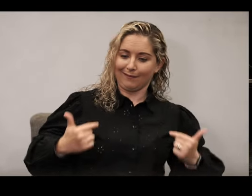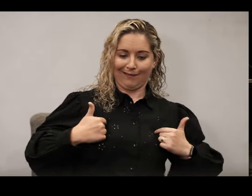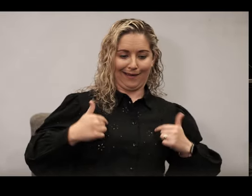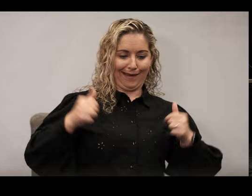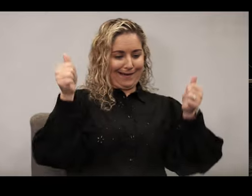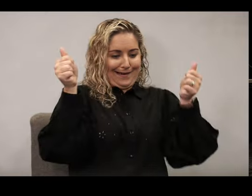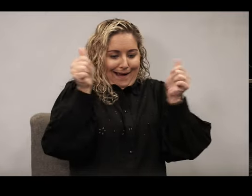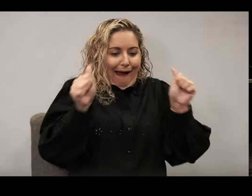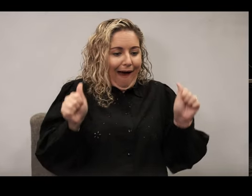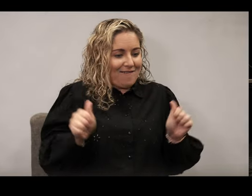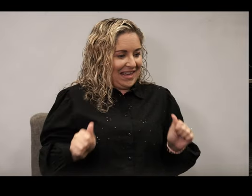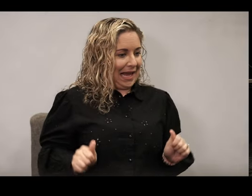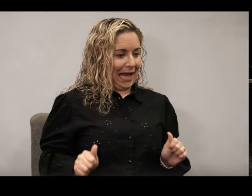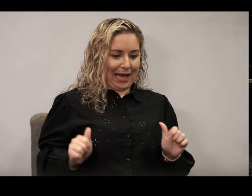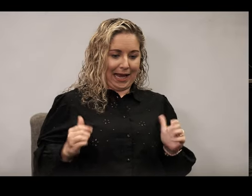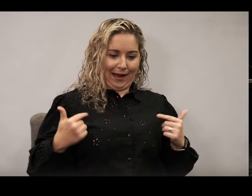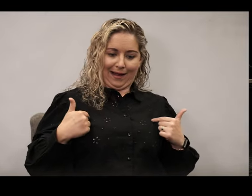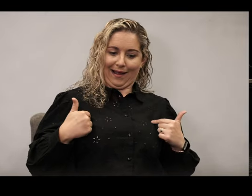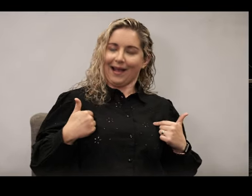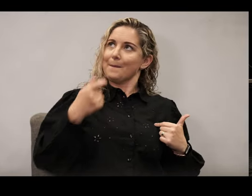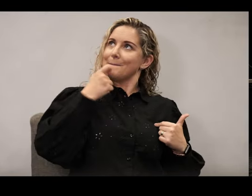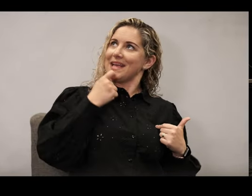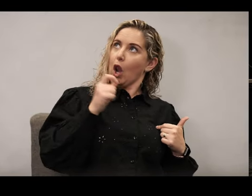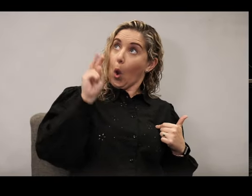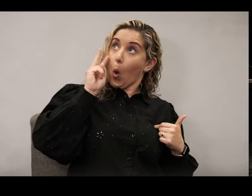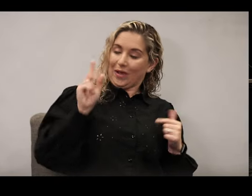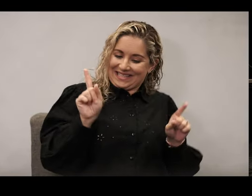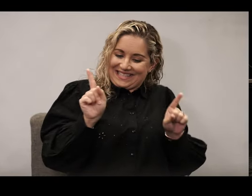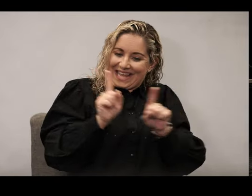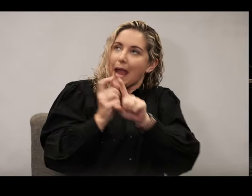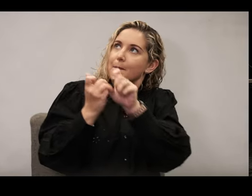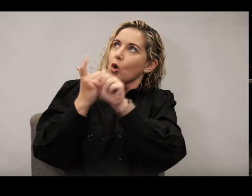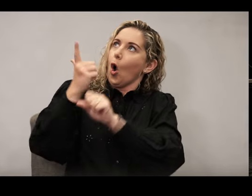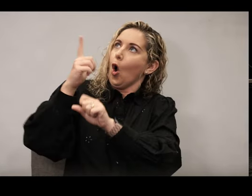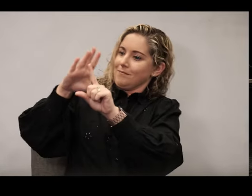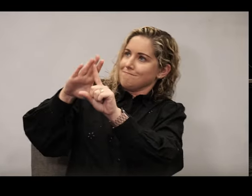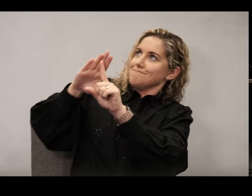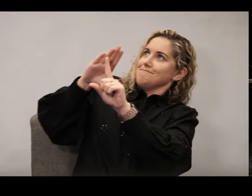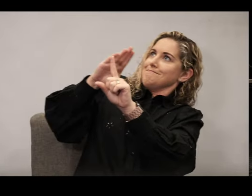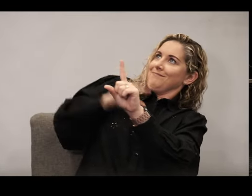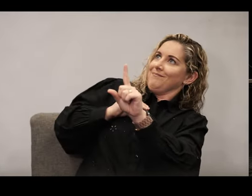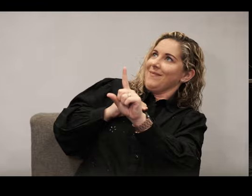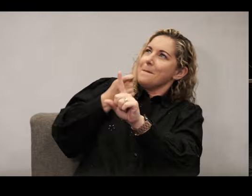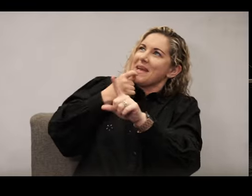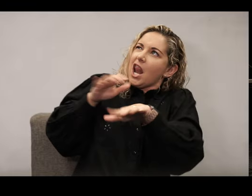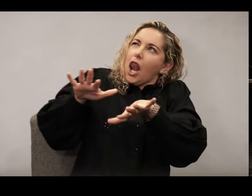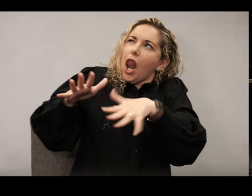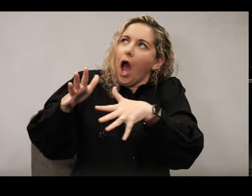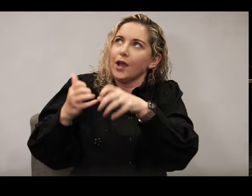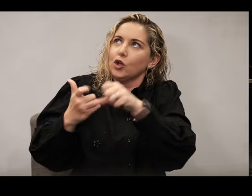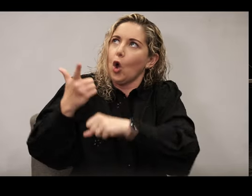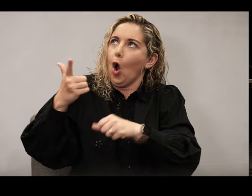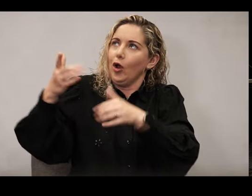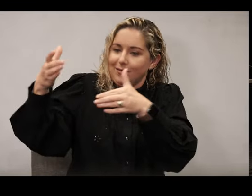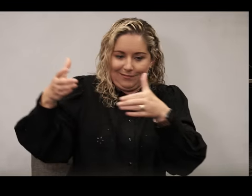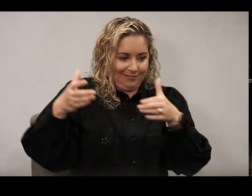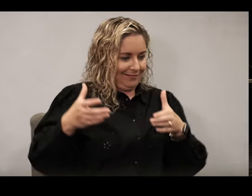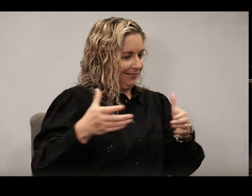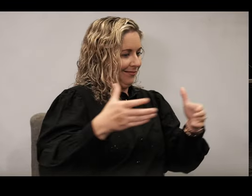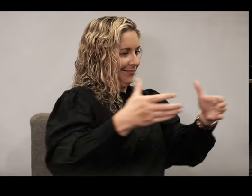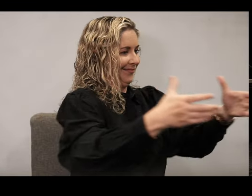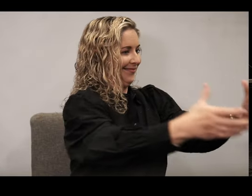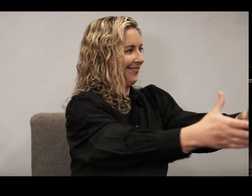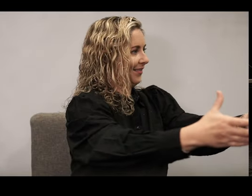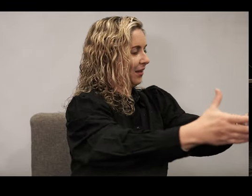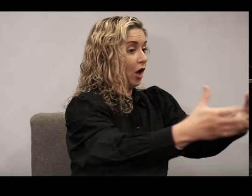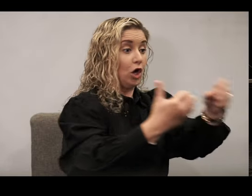God, a representation of God that is like God. And so we see that God has created us to be